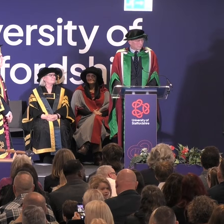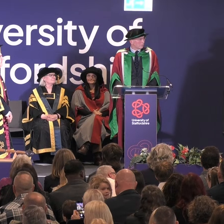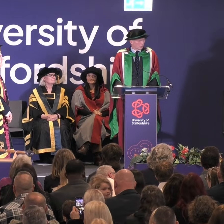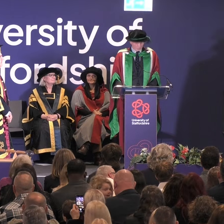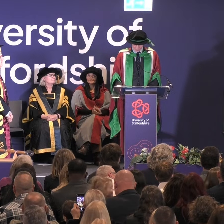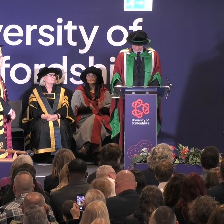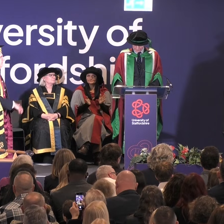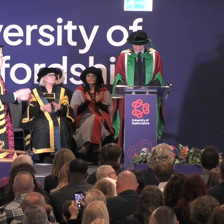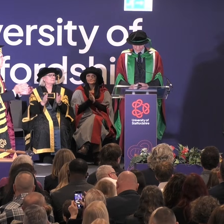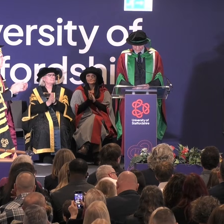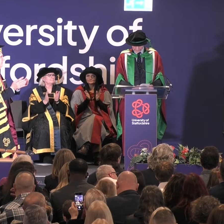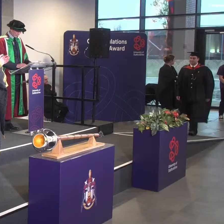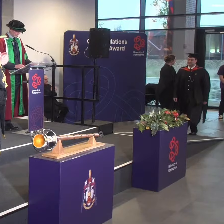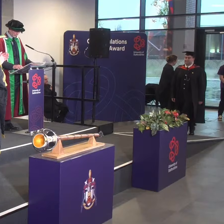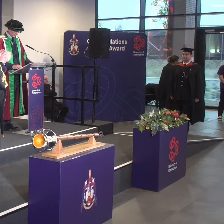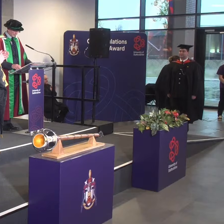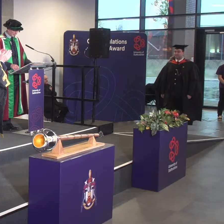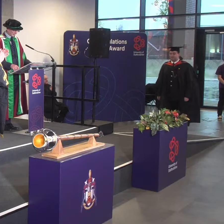Alexander Moore.